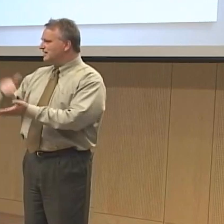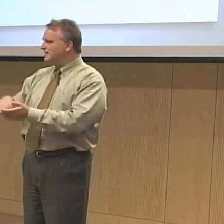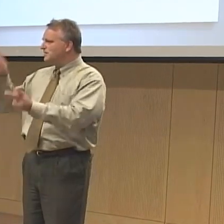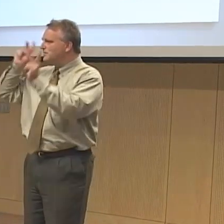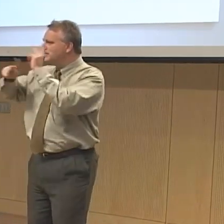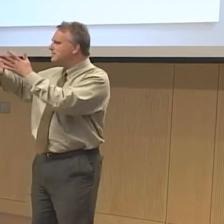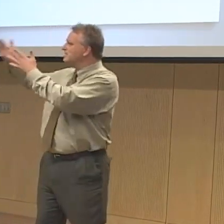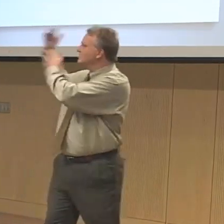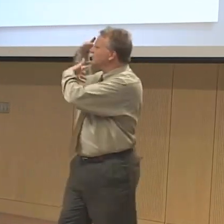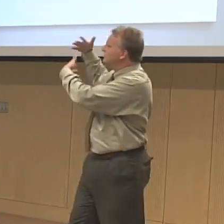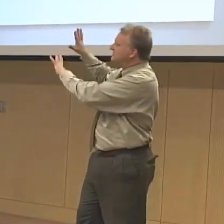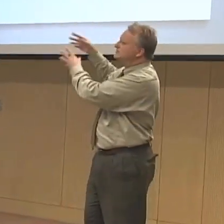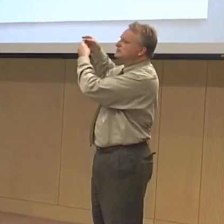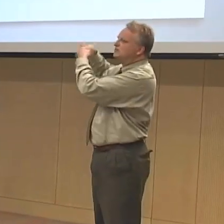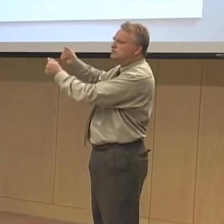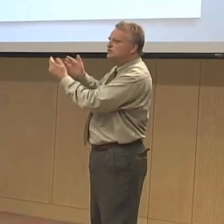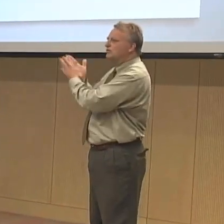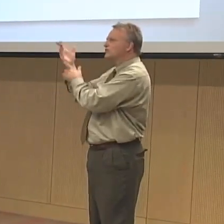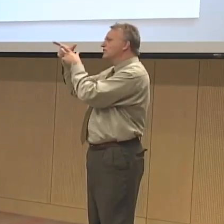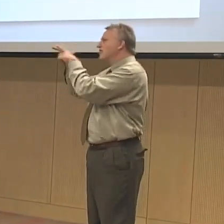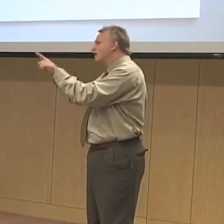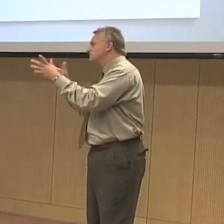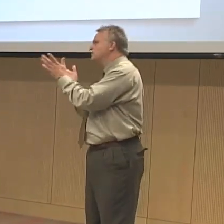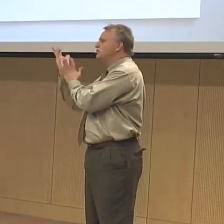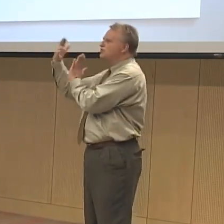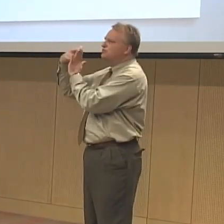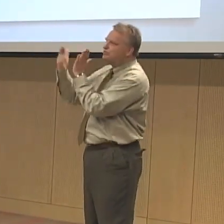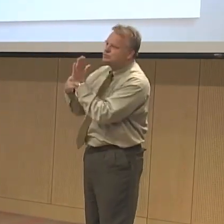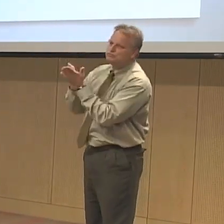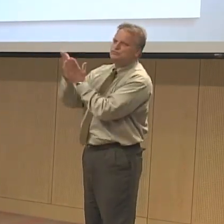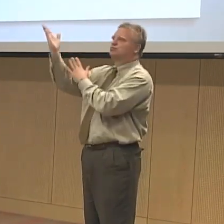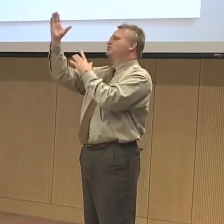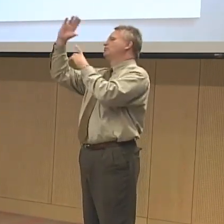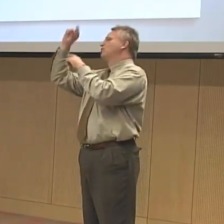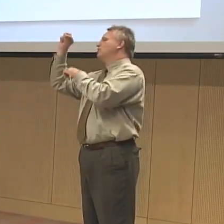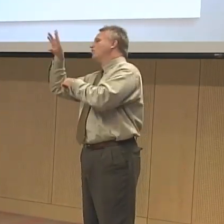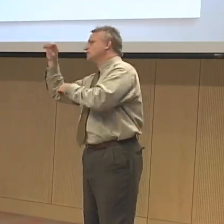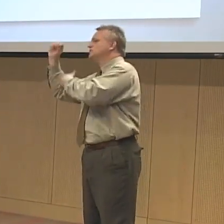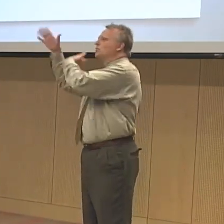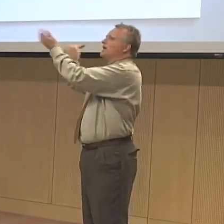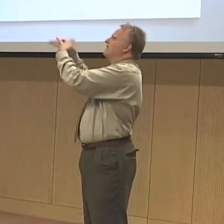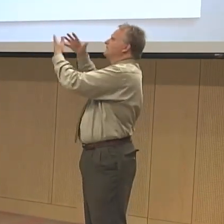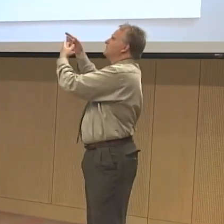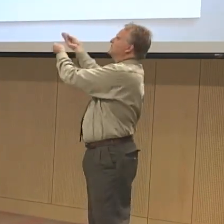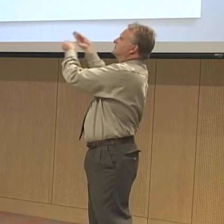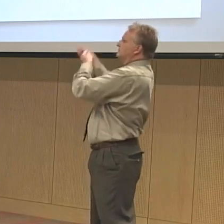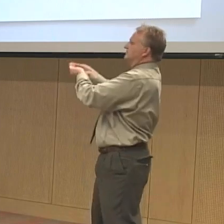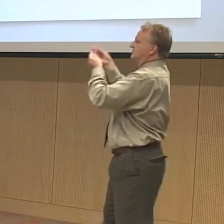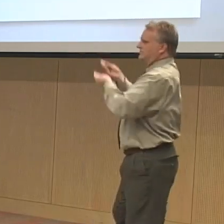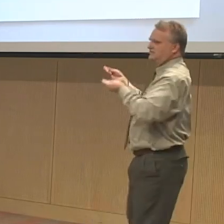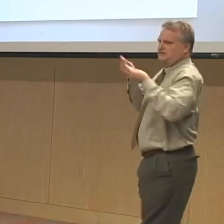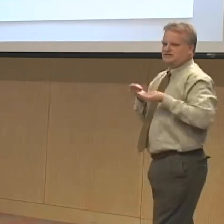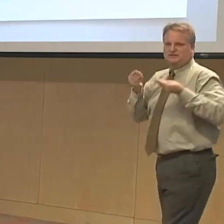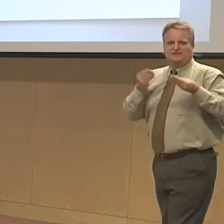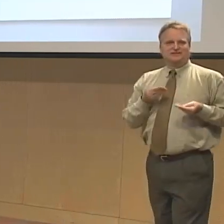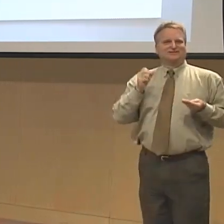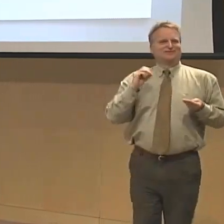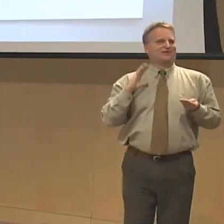again and again and again? People in the past have gone through the same challenges and have come up with solutions and have passed them down from